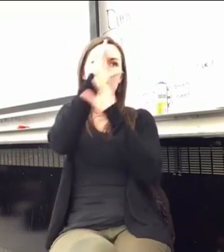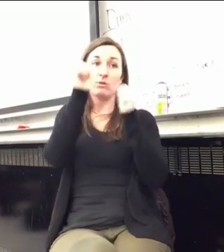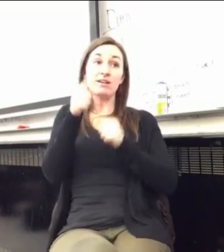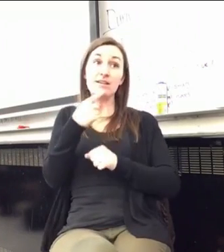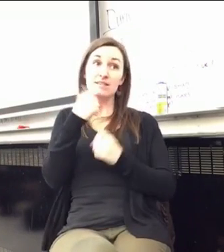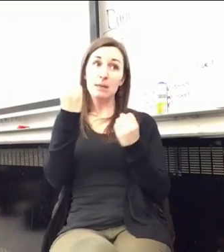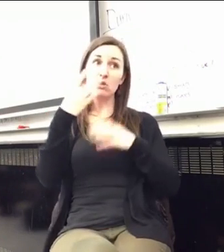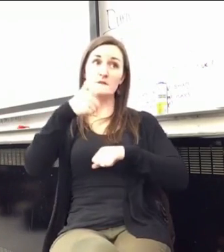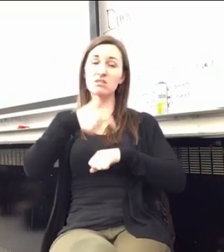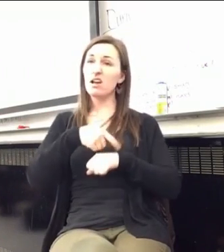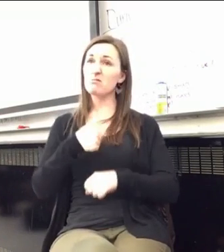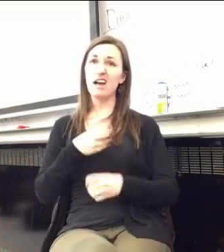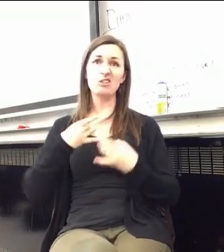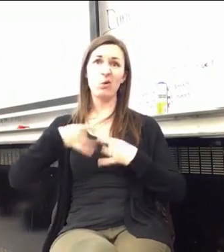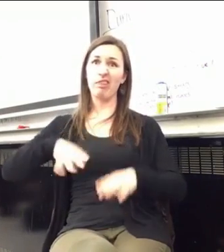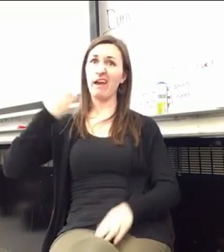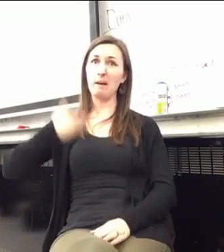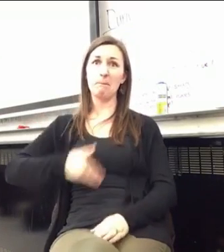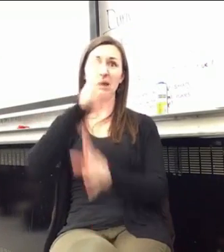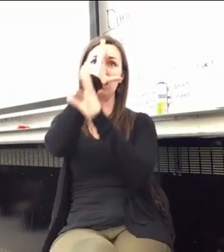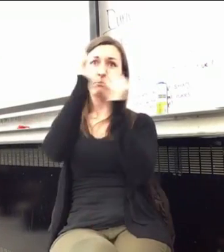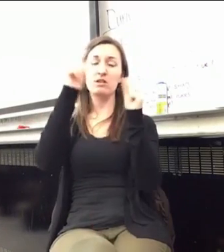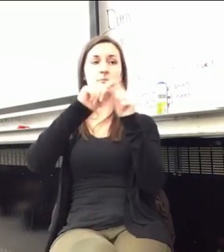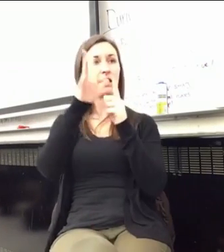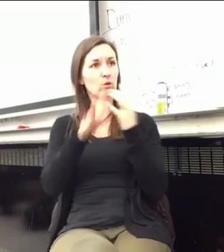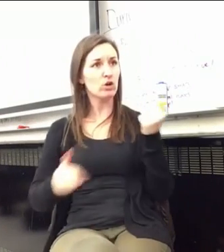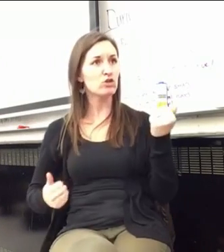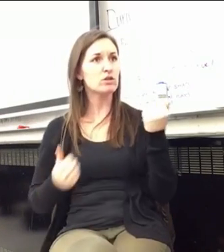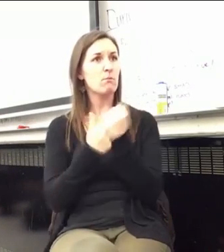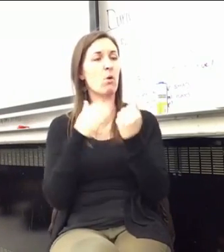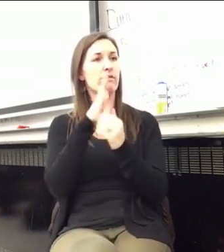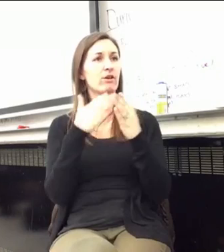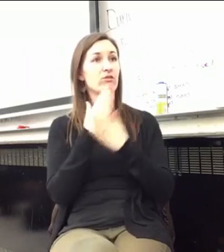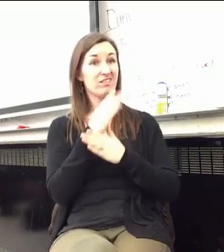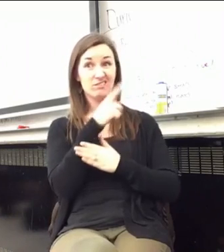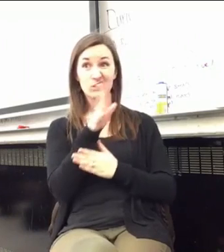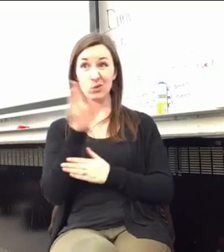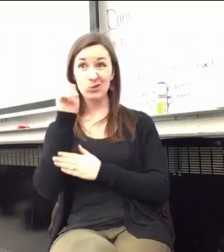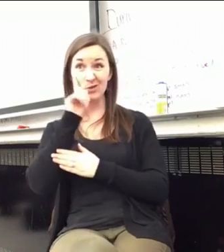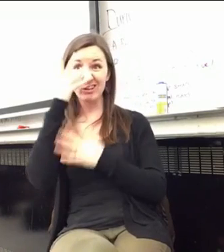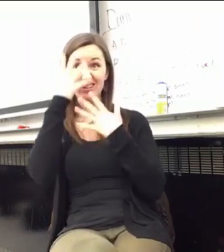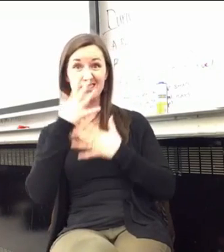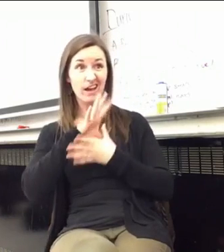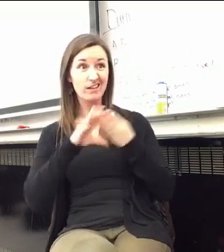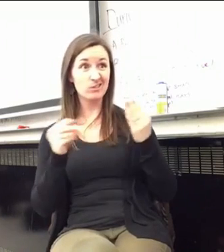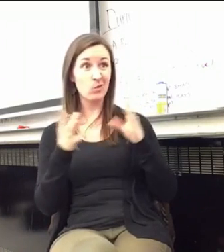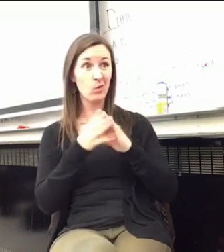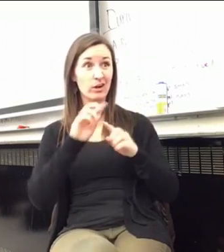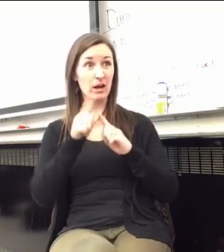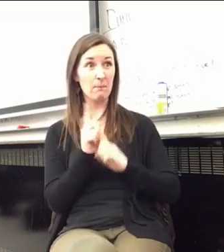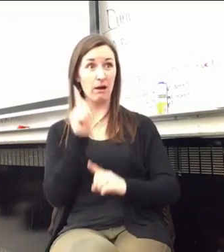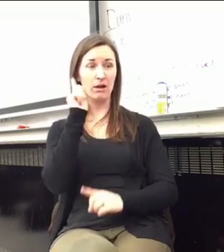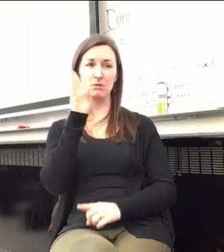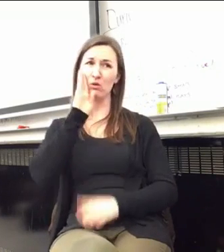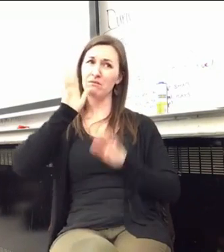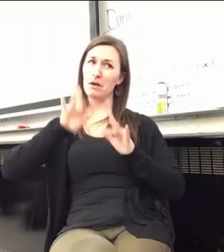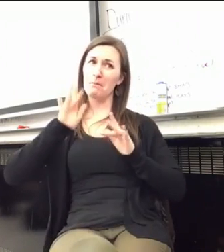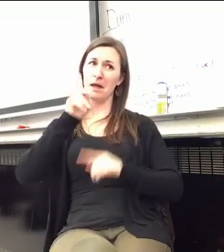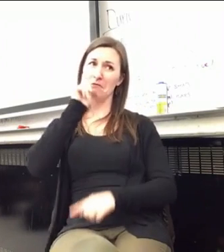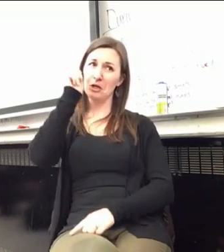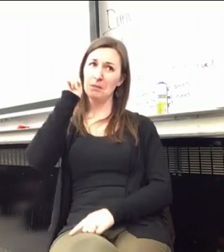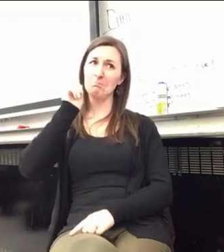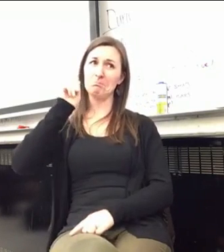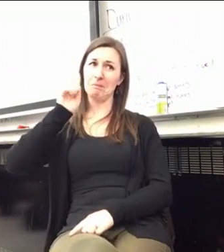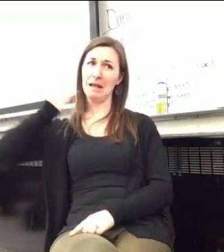he did support African American rights. Do you guys want to hear a really sad story about Grant? Yeah. It's going to make you feel bad for him and his family, though.